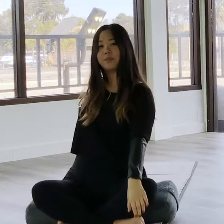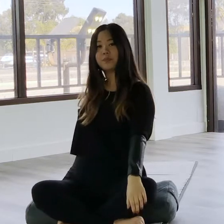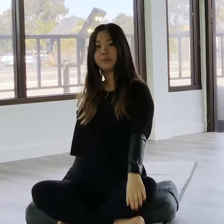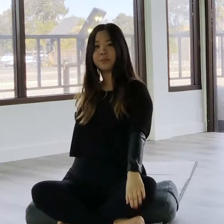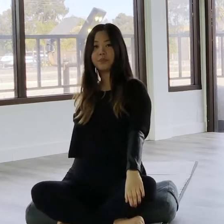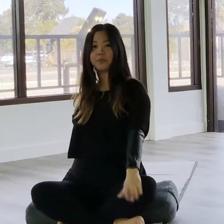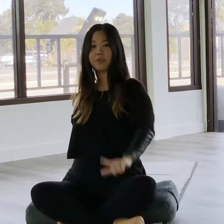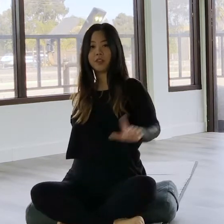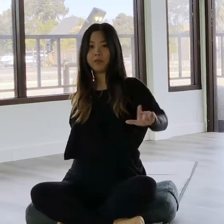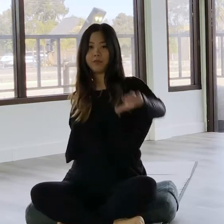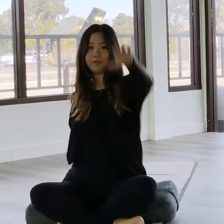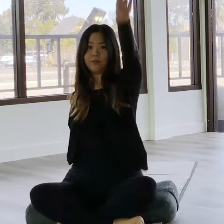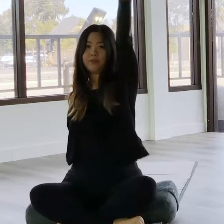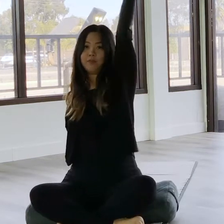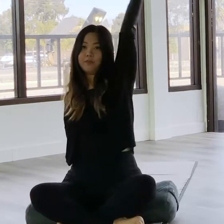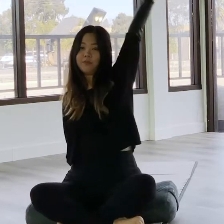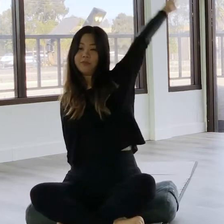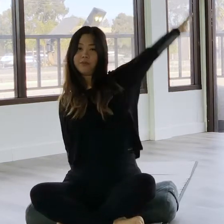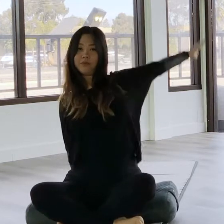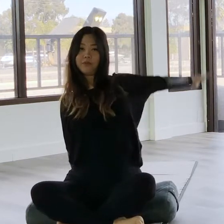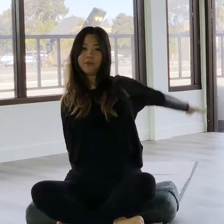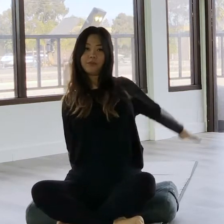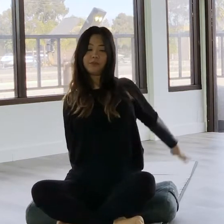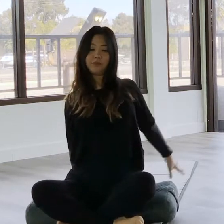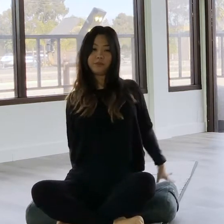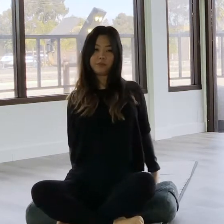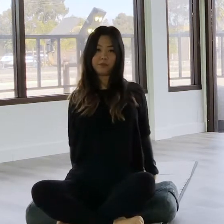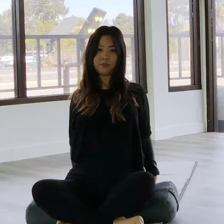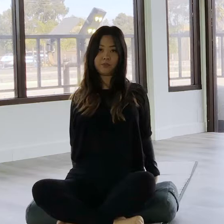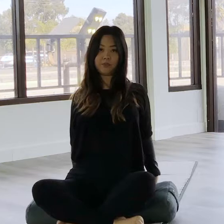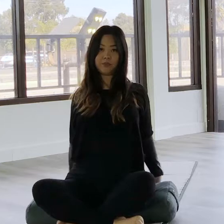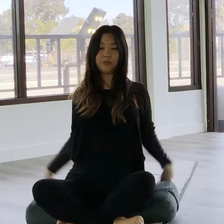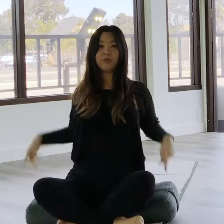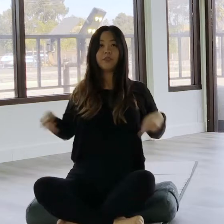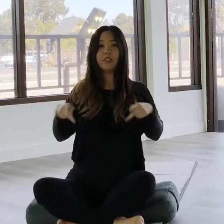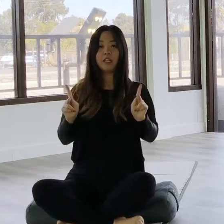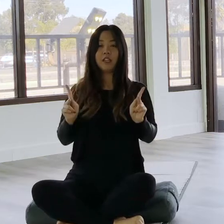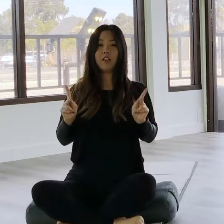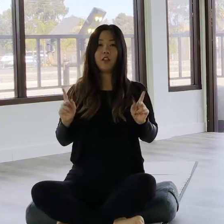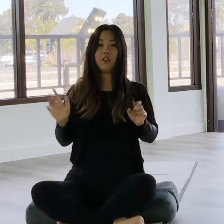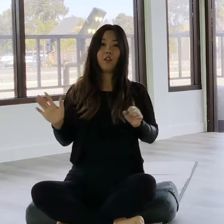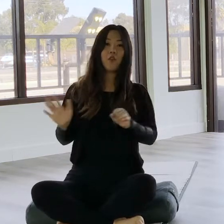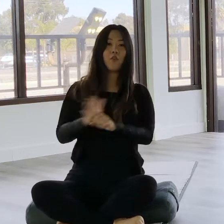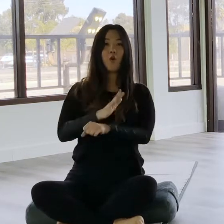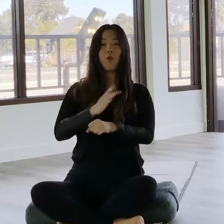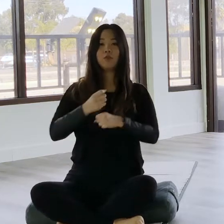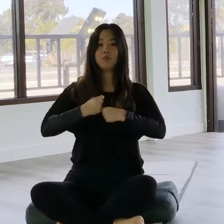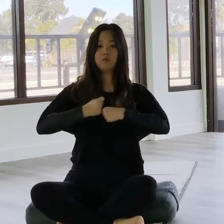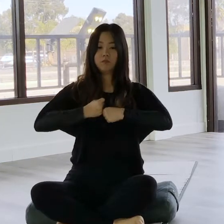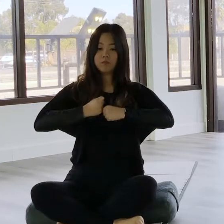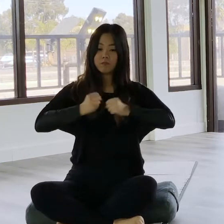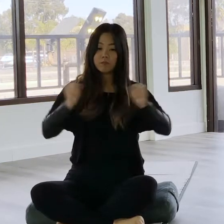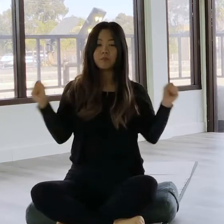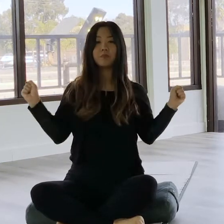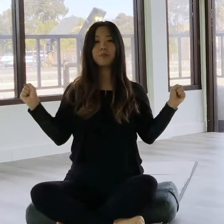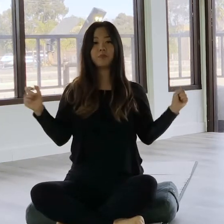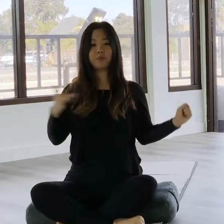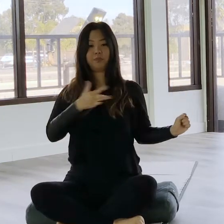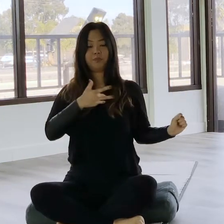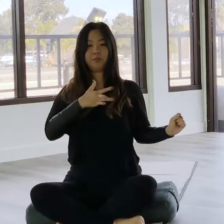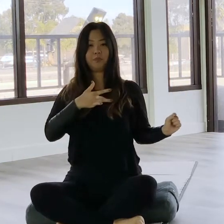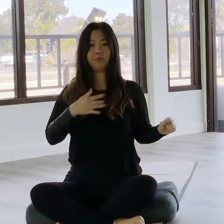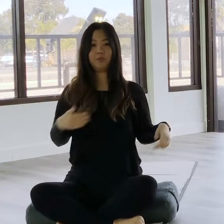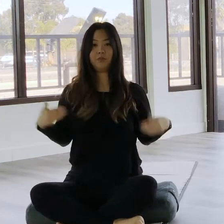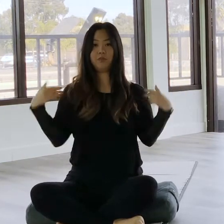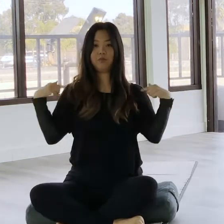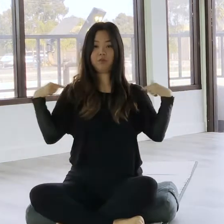And then the left hand. Just allowing to fully open our chest, open our heart. Rounding our